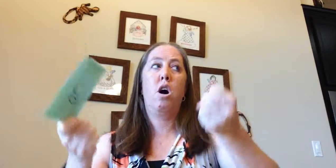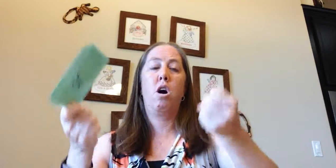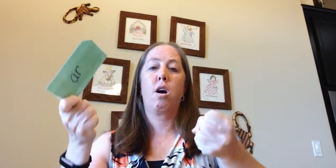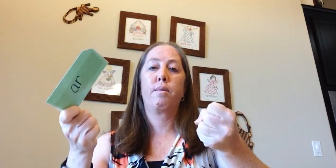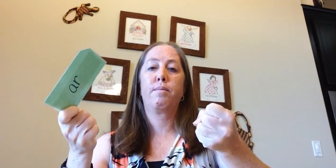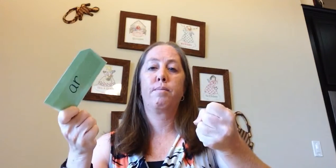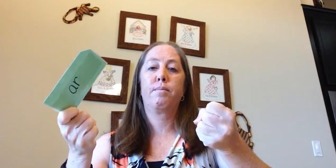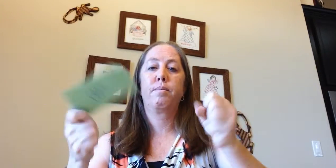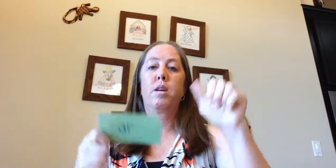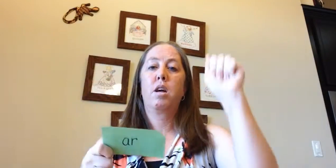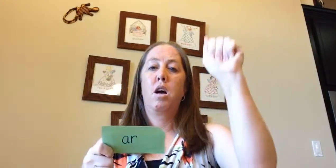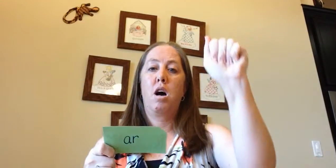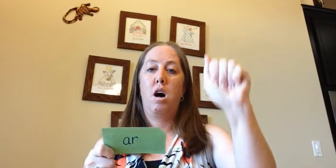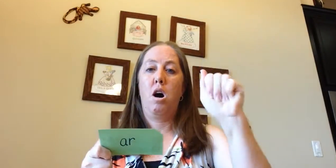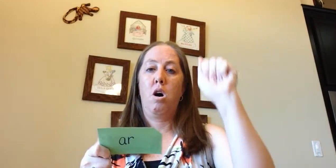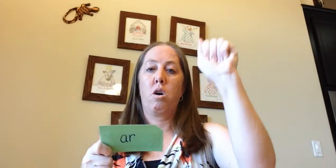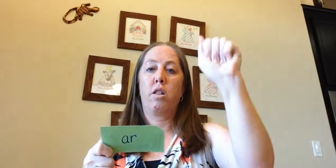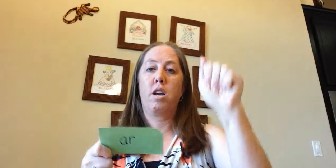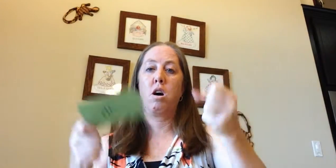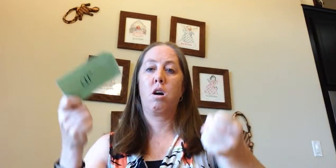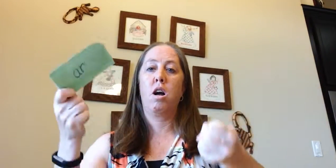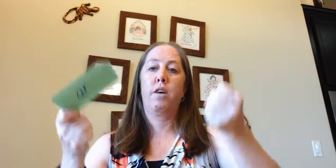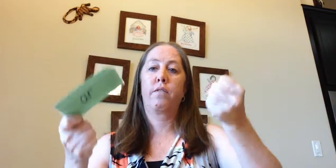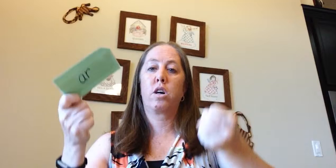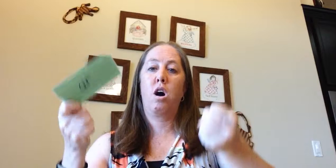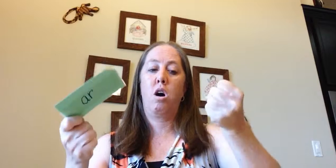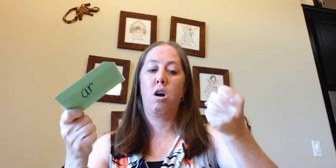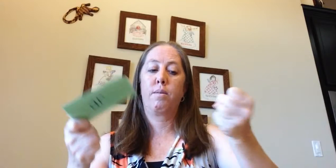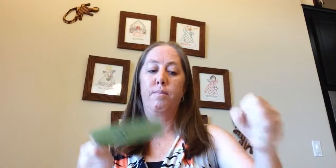car. R the R of car.